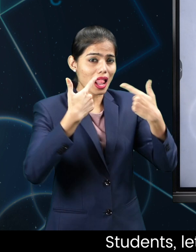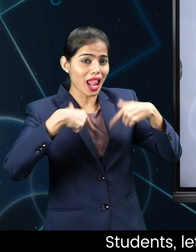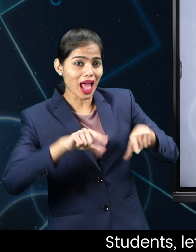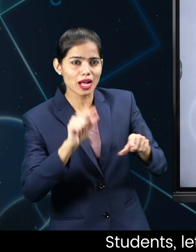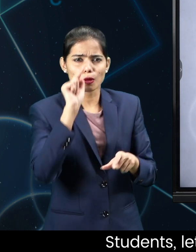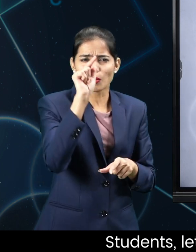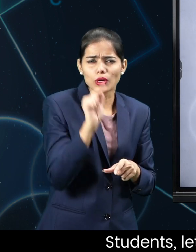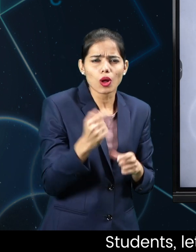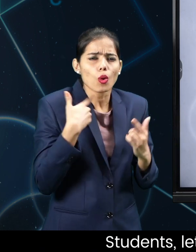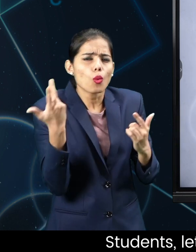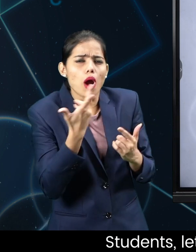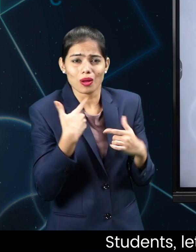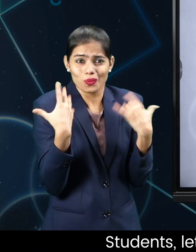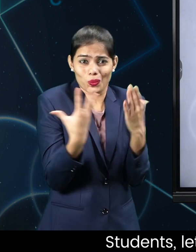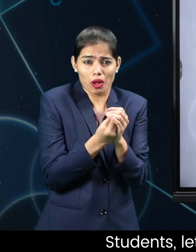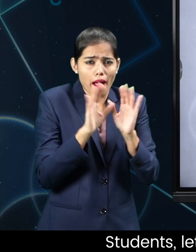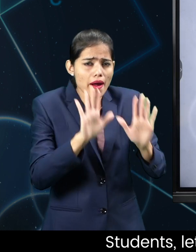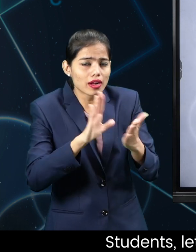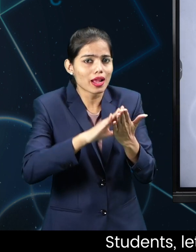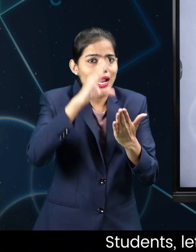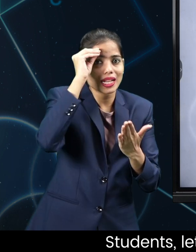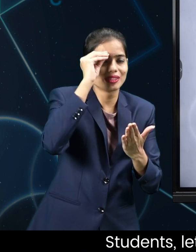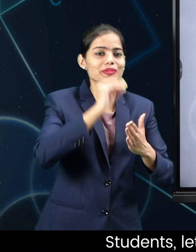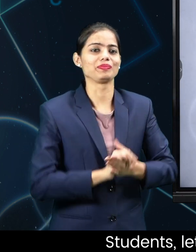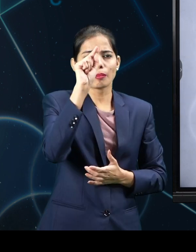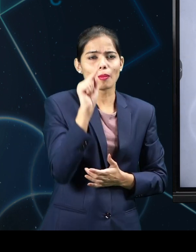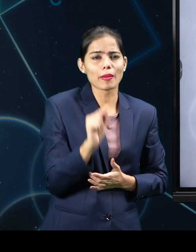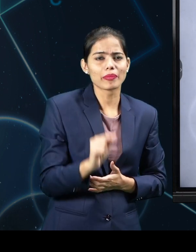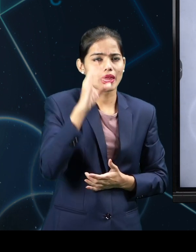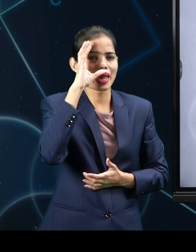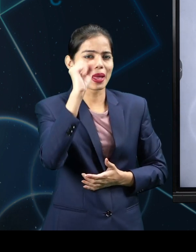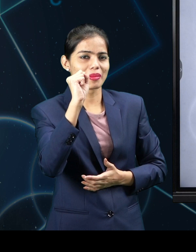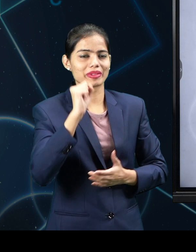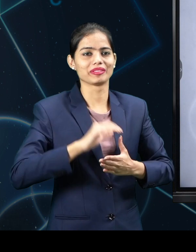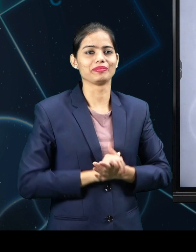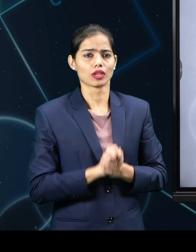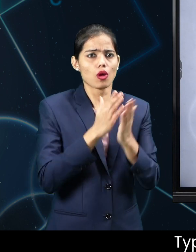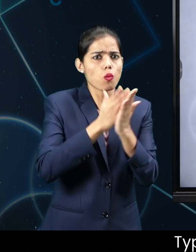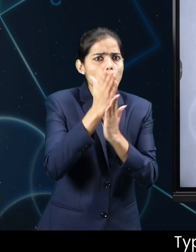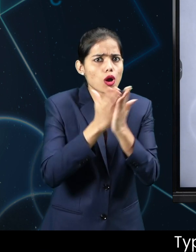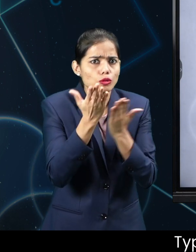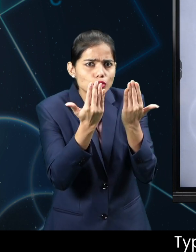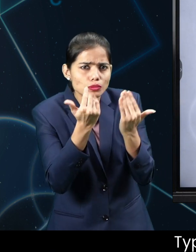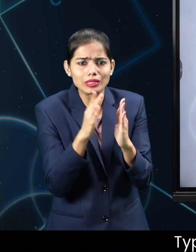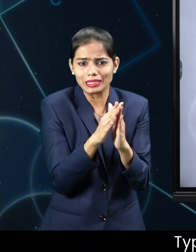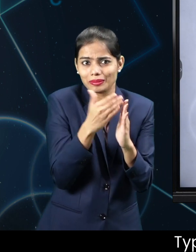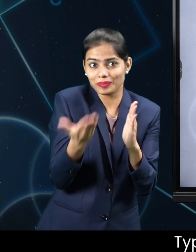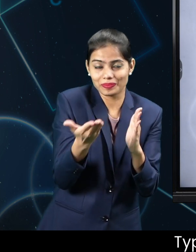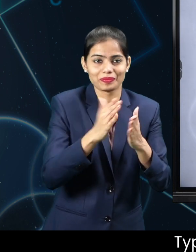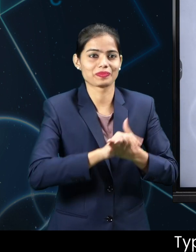Students, let us summarize what we have learned. Summary of the lesson. Types of